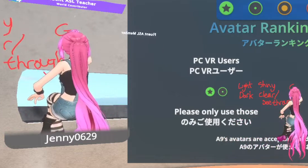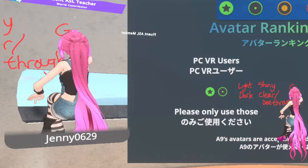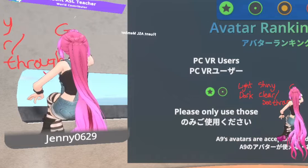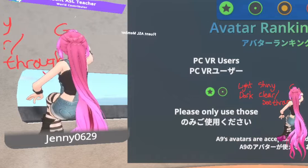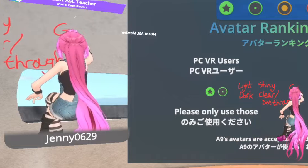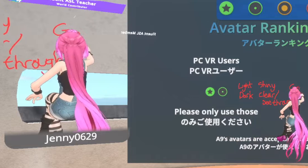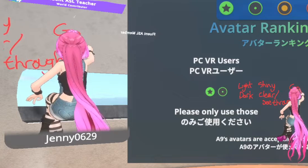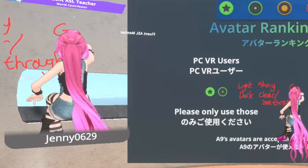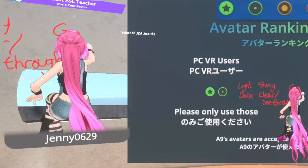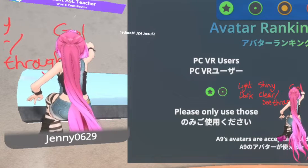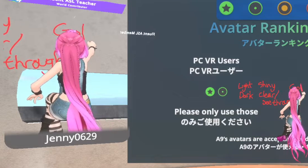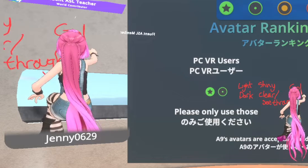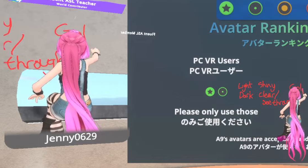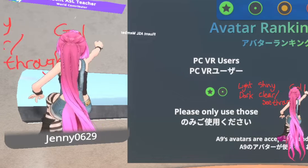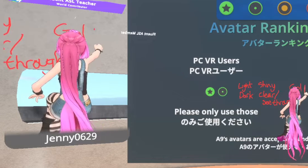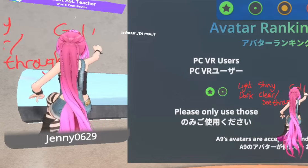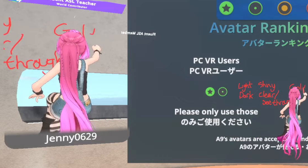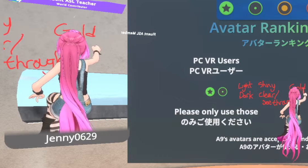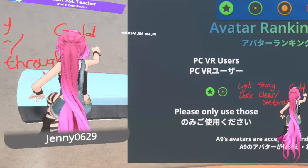gold